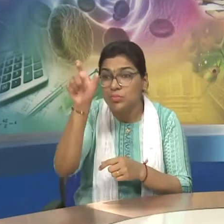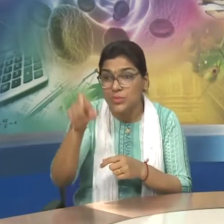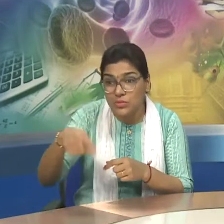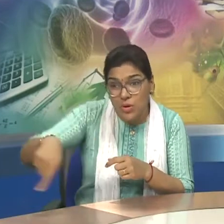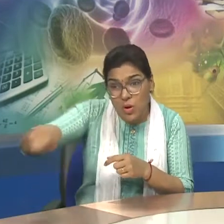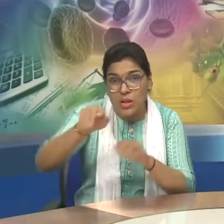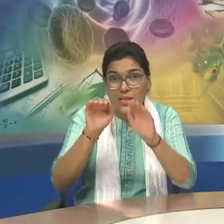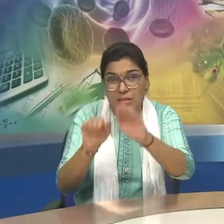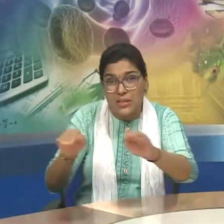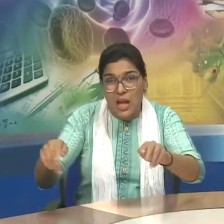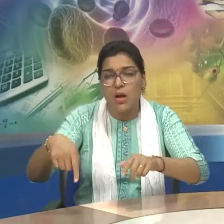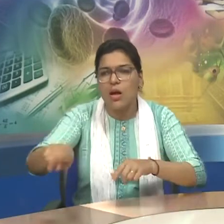children of